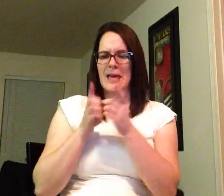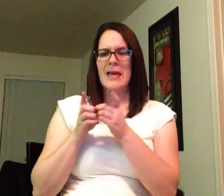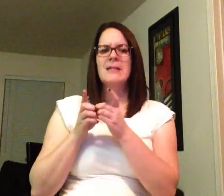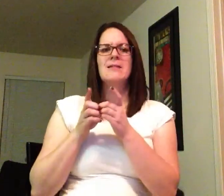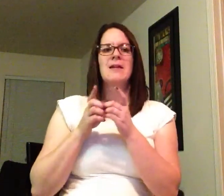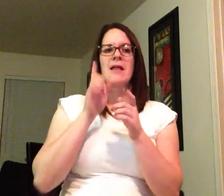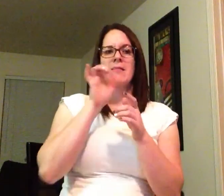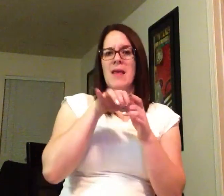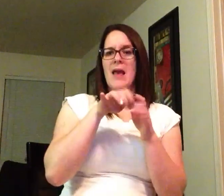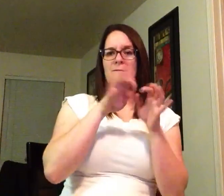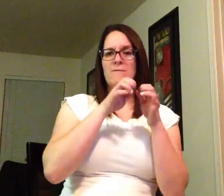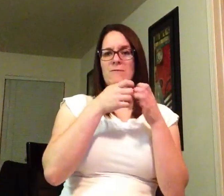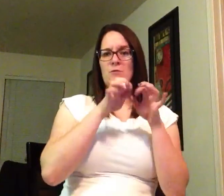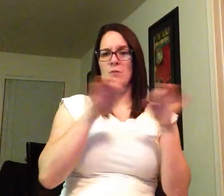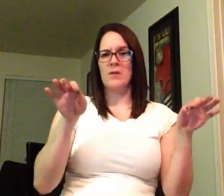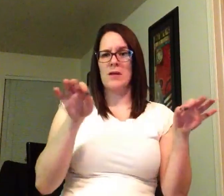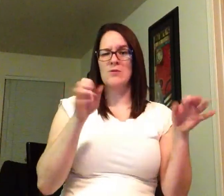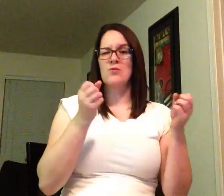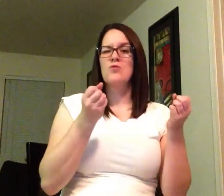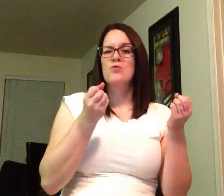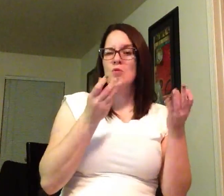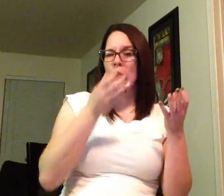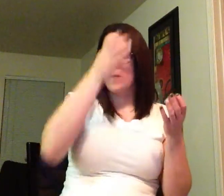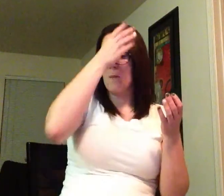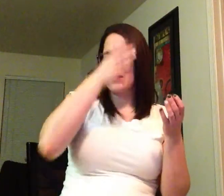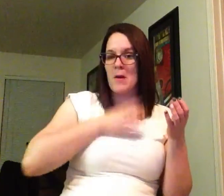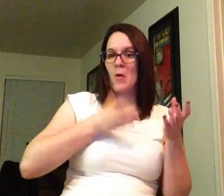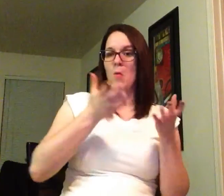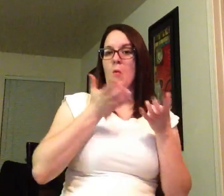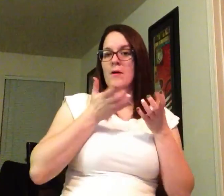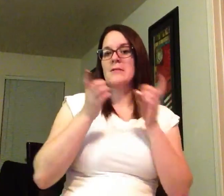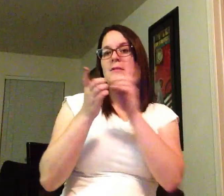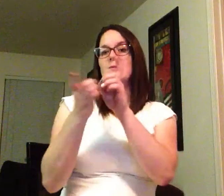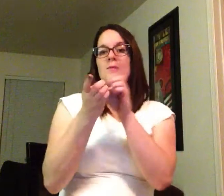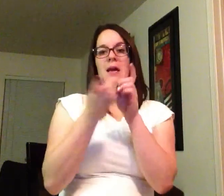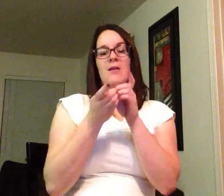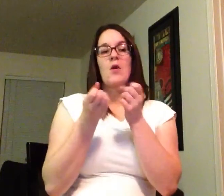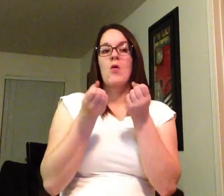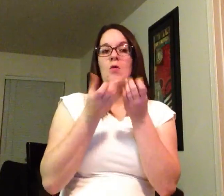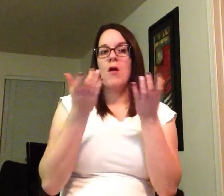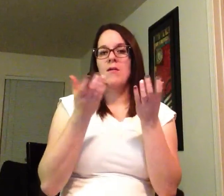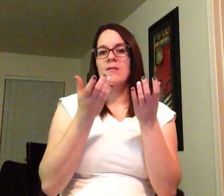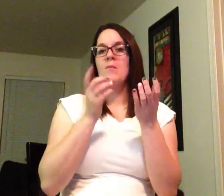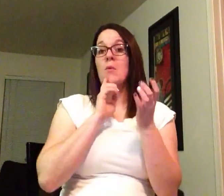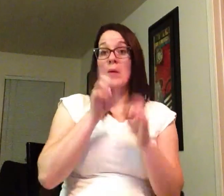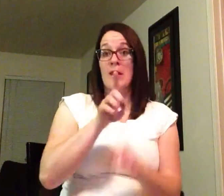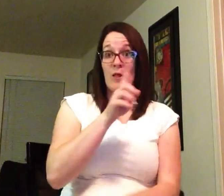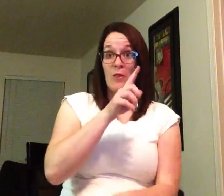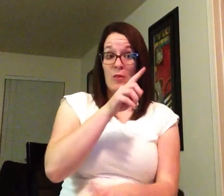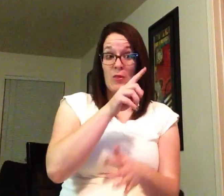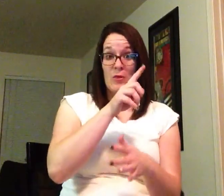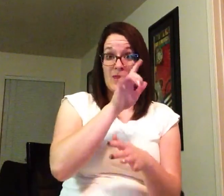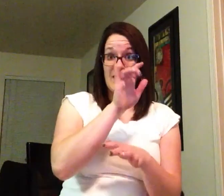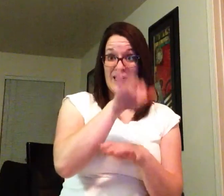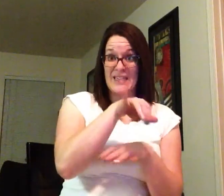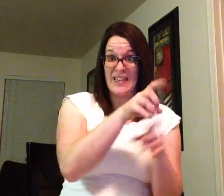men that wanted to take me out on lots of dates, what turned out to be truly awful dates. There was this guy,